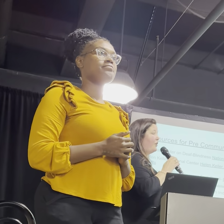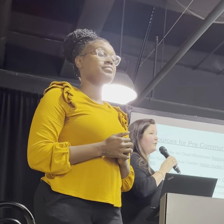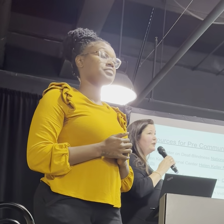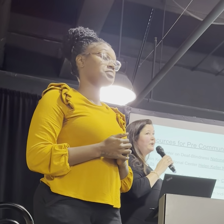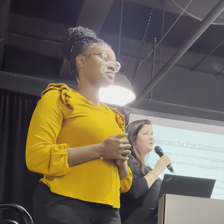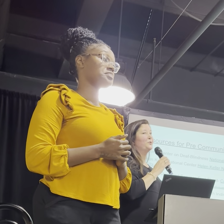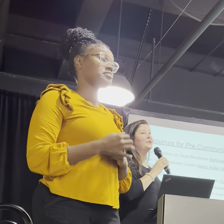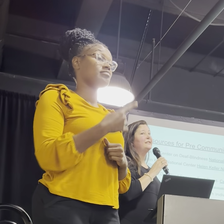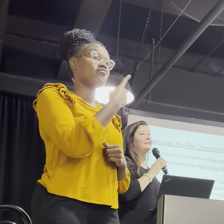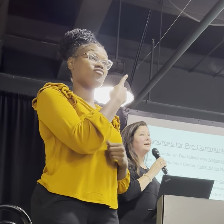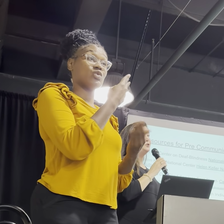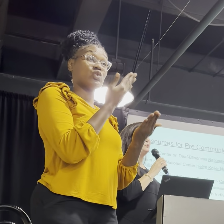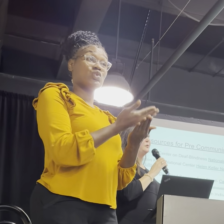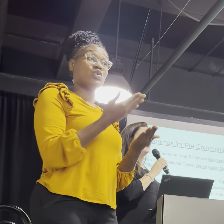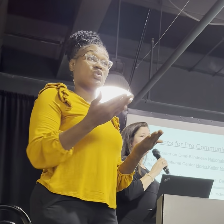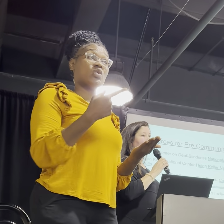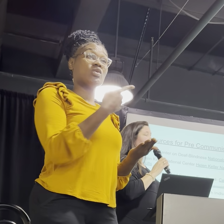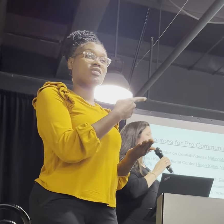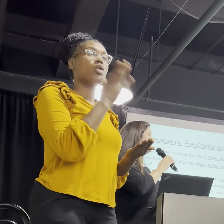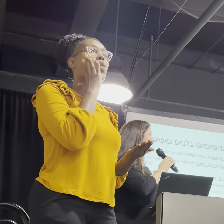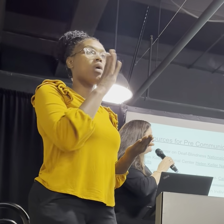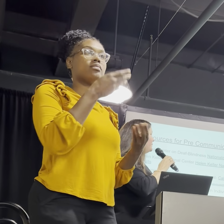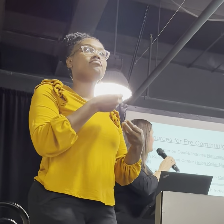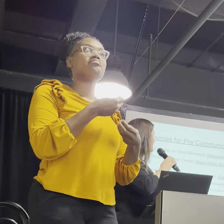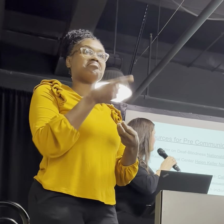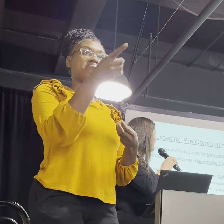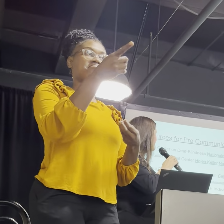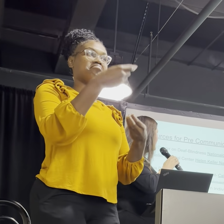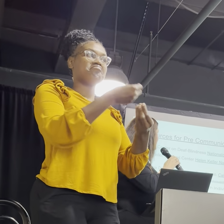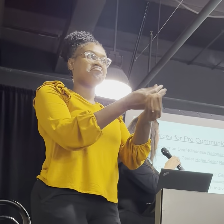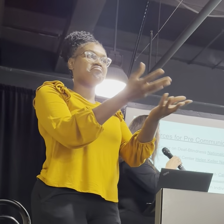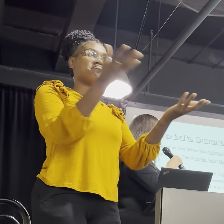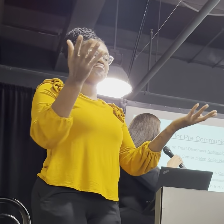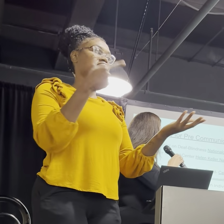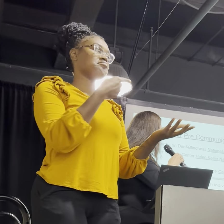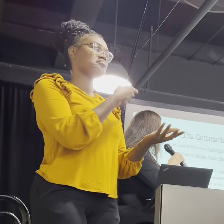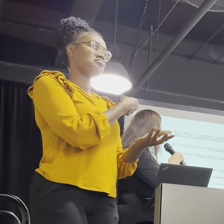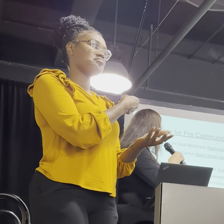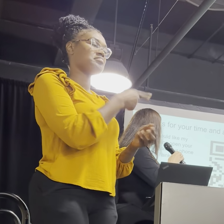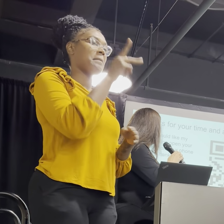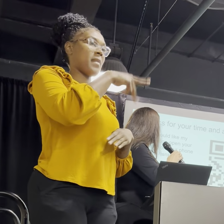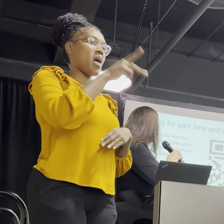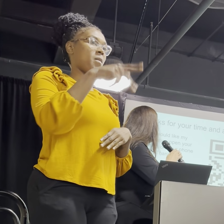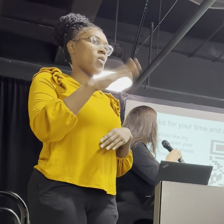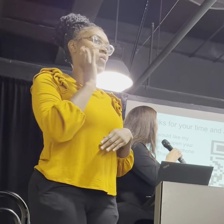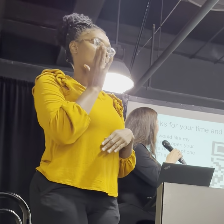Here are the resources, and you will be getting the entire PowerPoint.